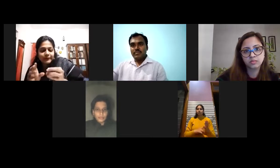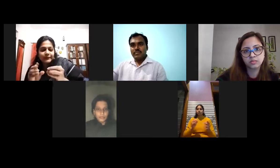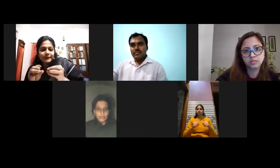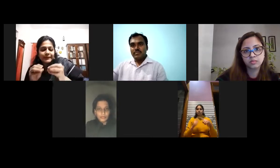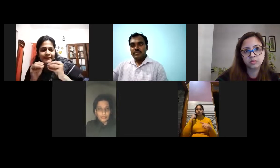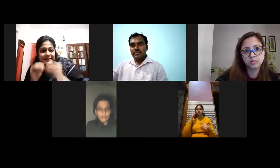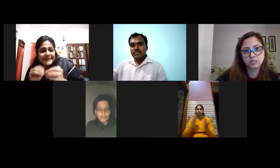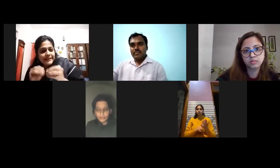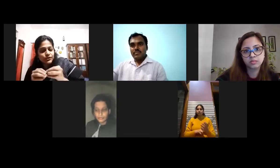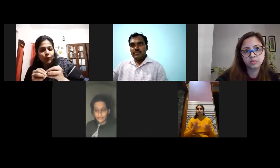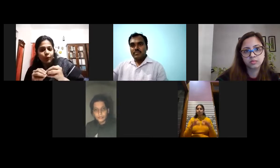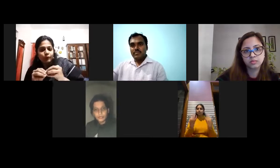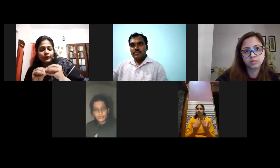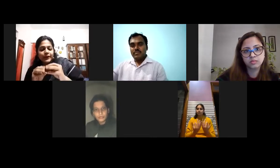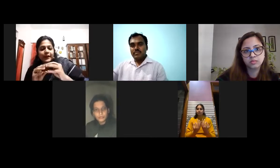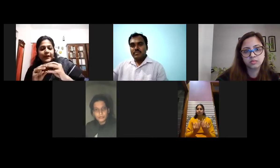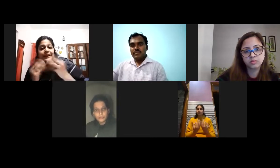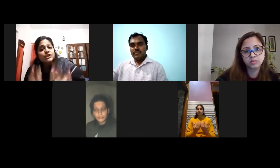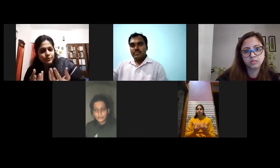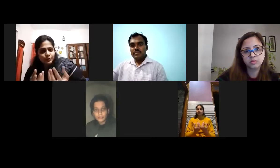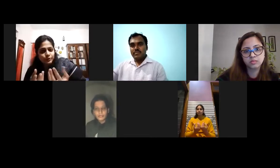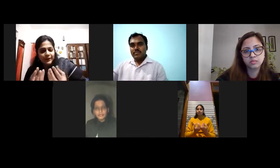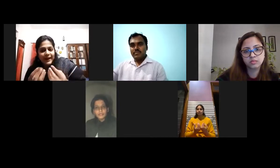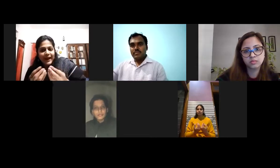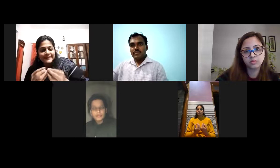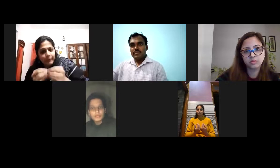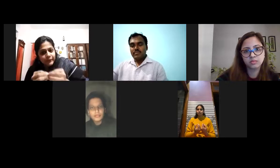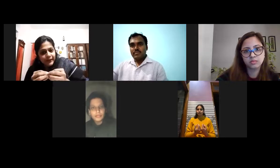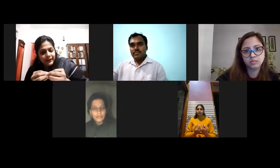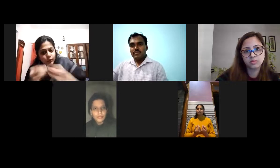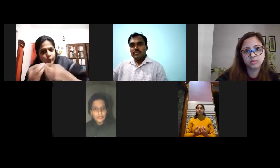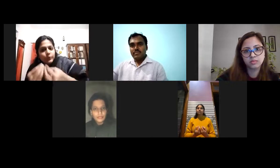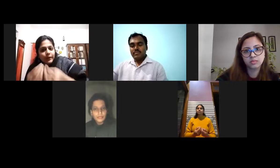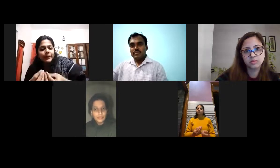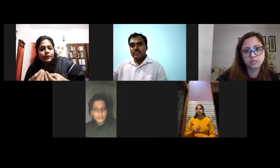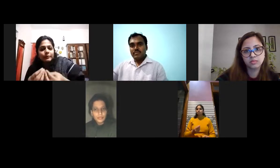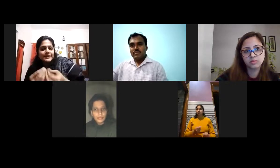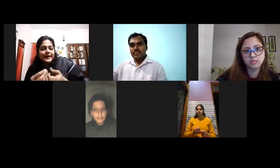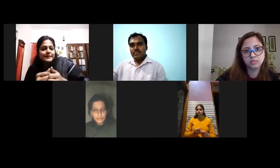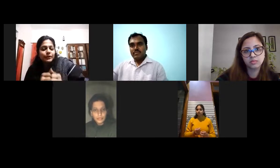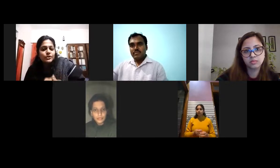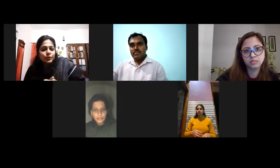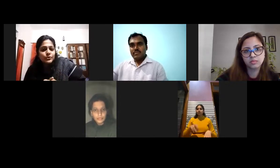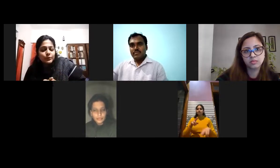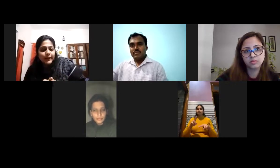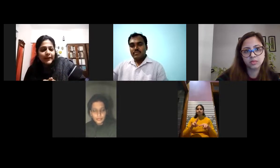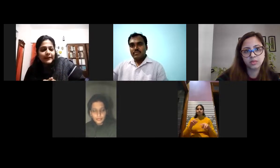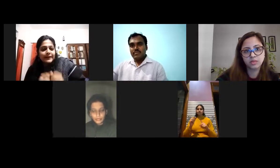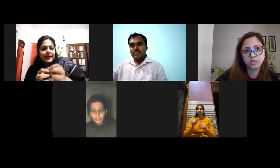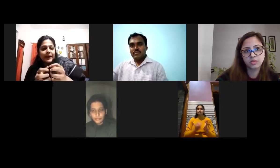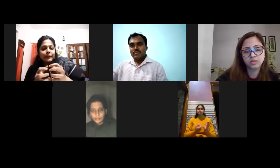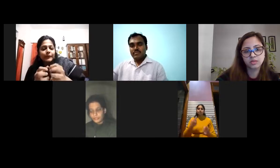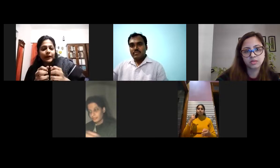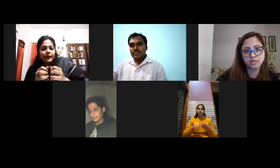what a sense of kinship should be, as something that you want to comment on, precisely because you're also looking